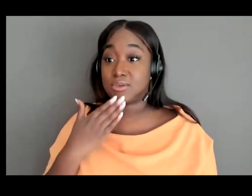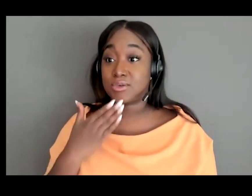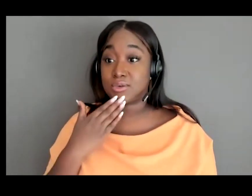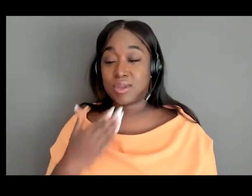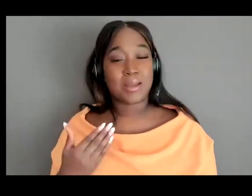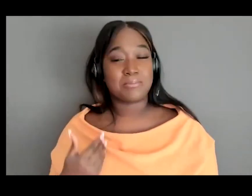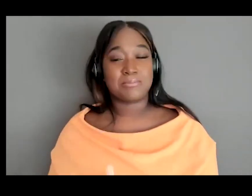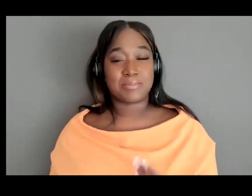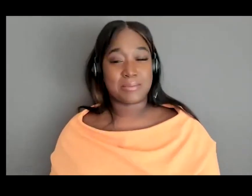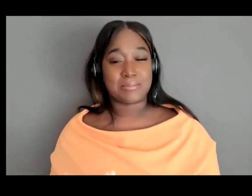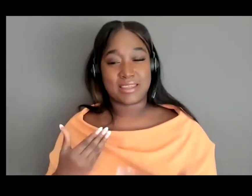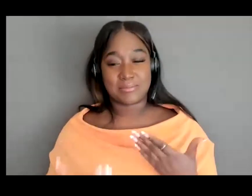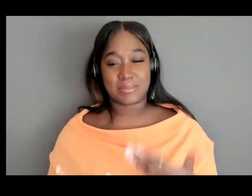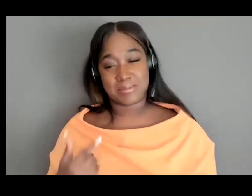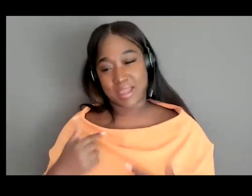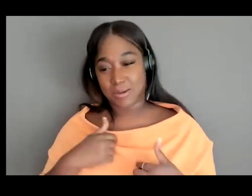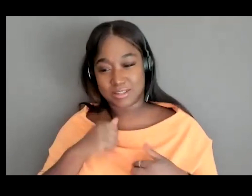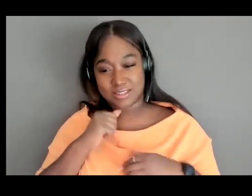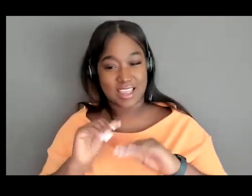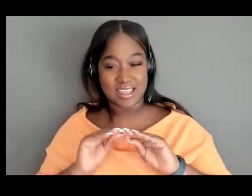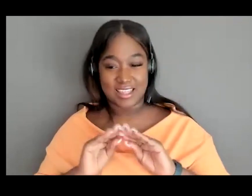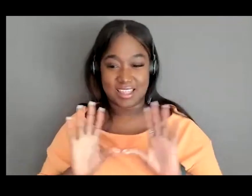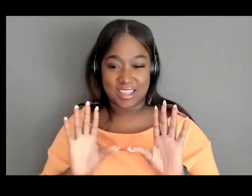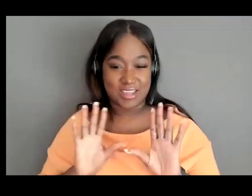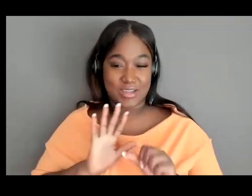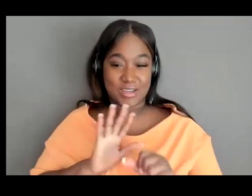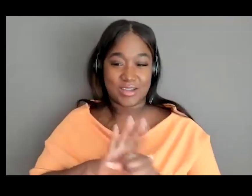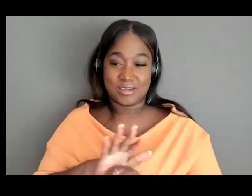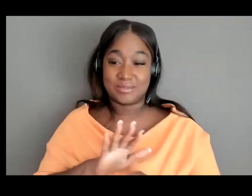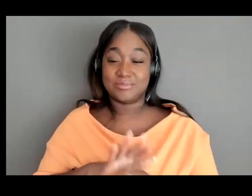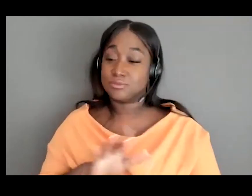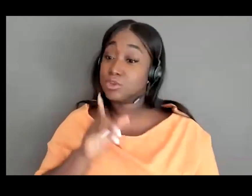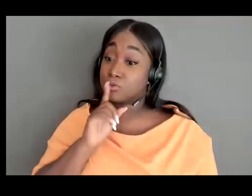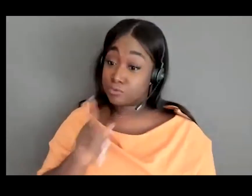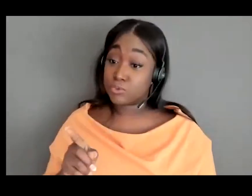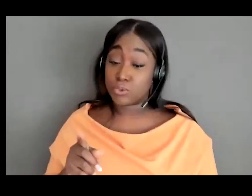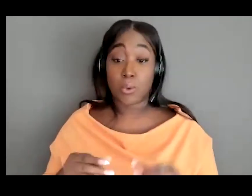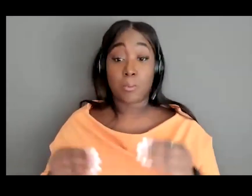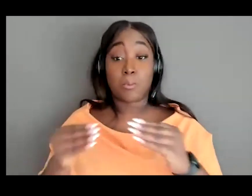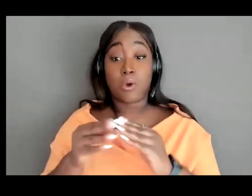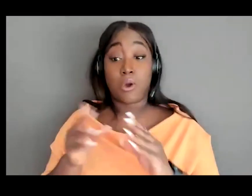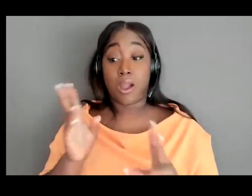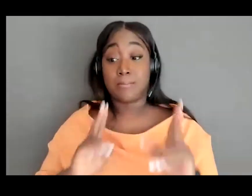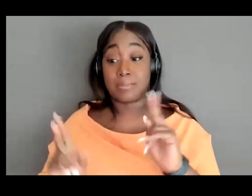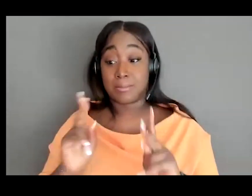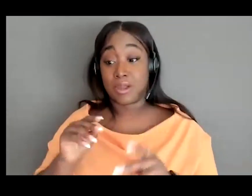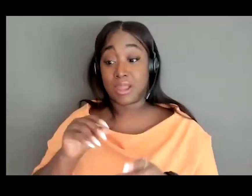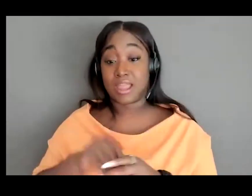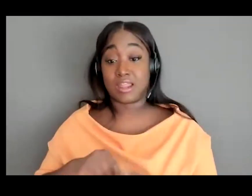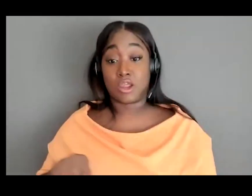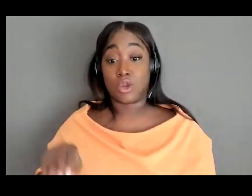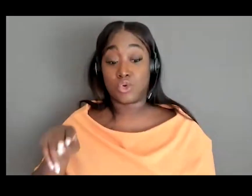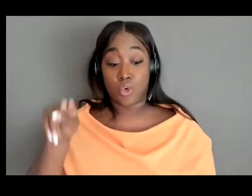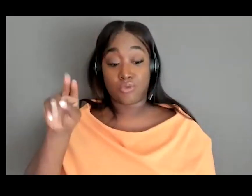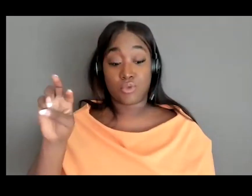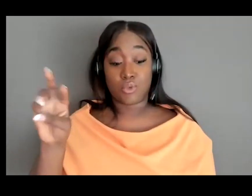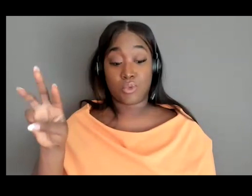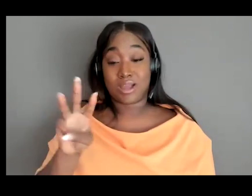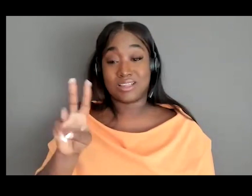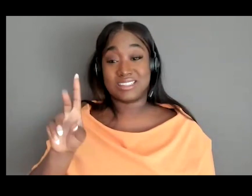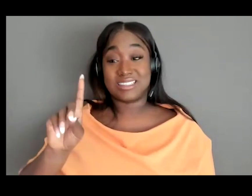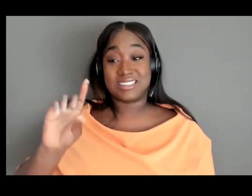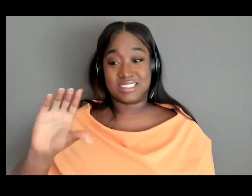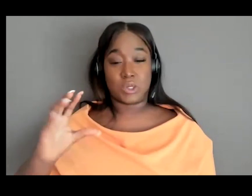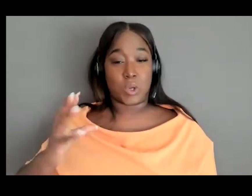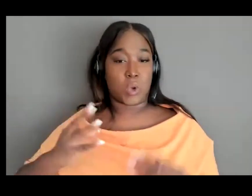I probably wasn't very clear. So it's true that more people in Northwest DC own cars than people